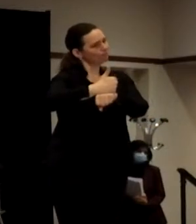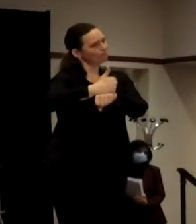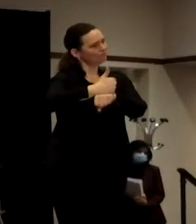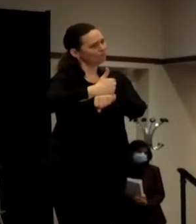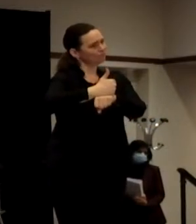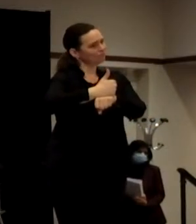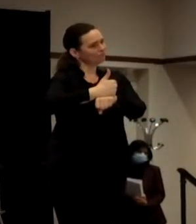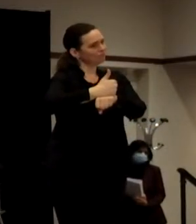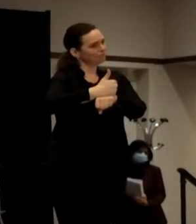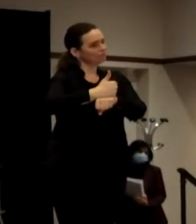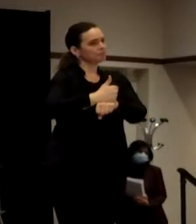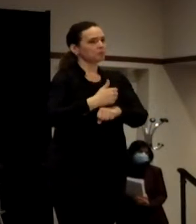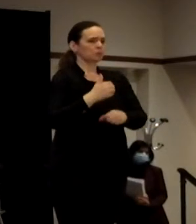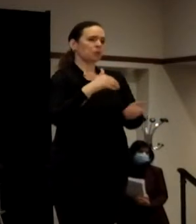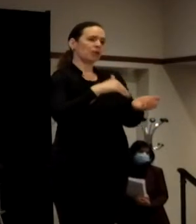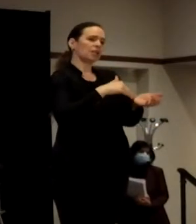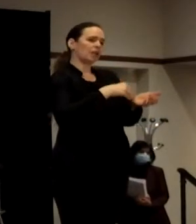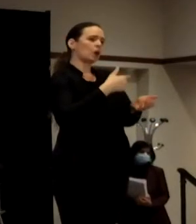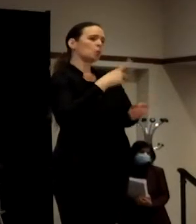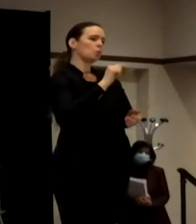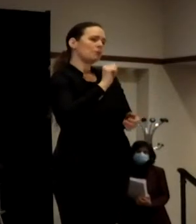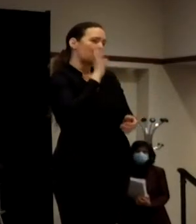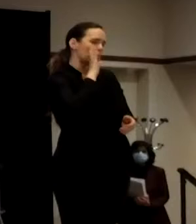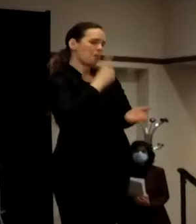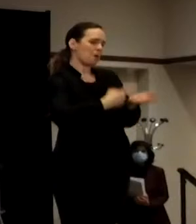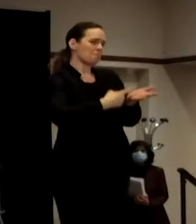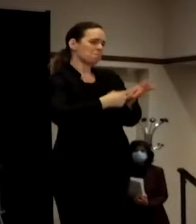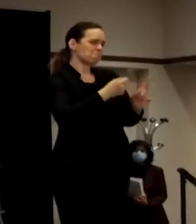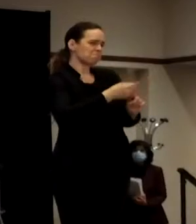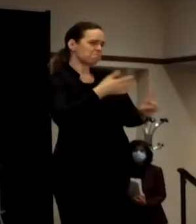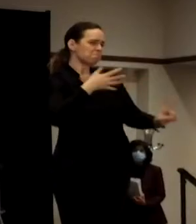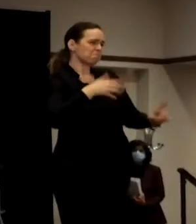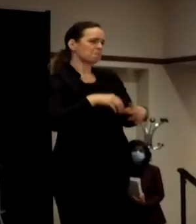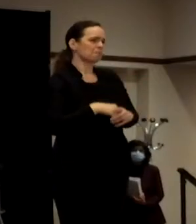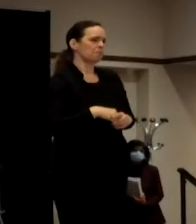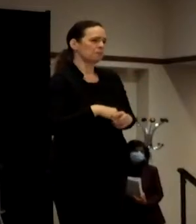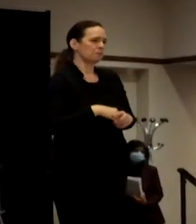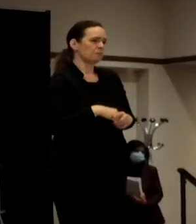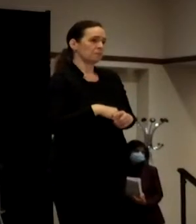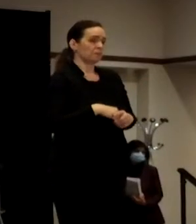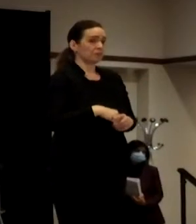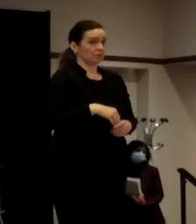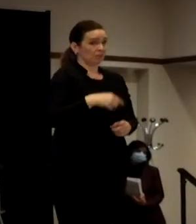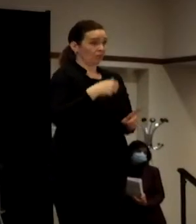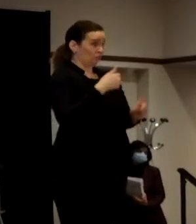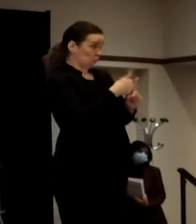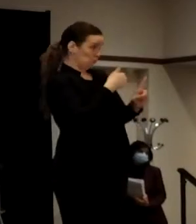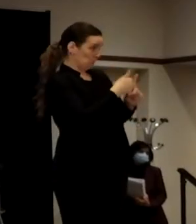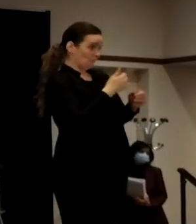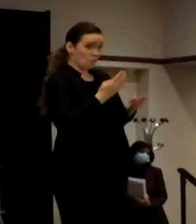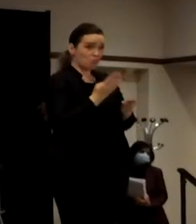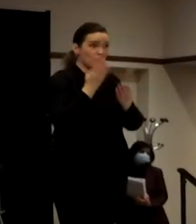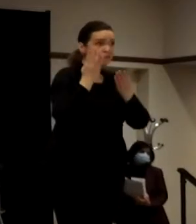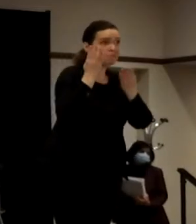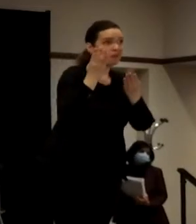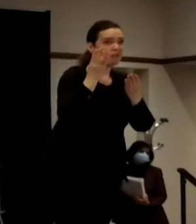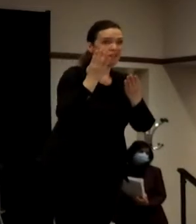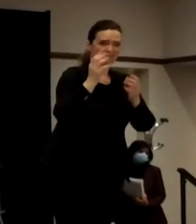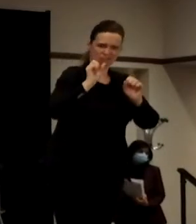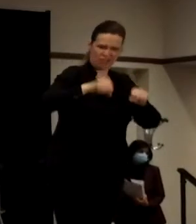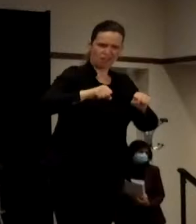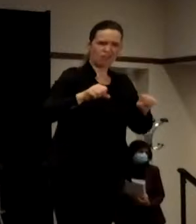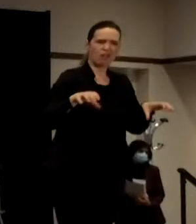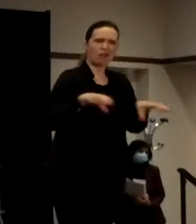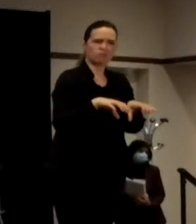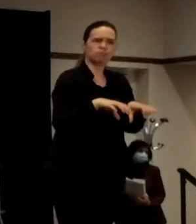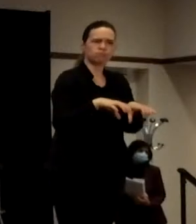background, but at this time, Dr. Gupta has recommended to me, and I feel confident in her recommendation, that it is okay